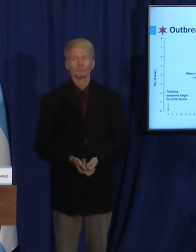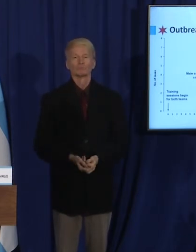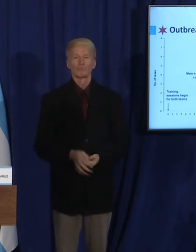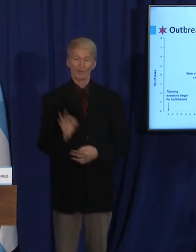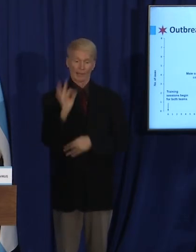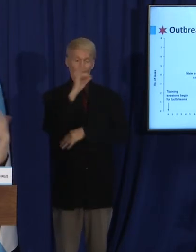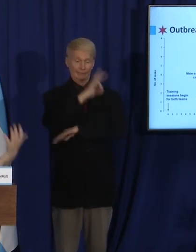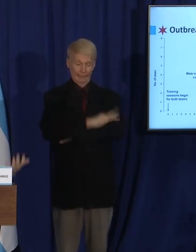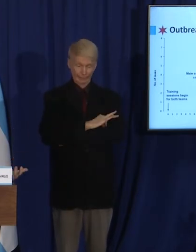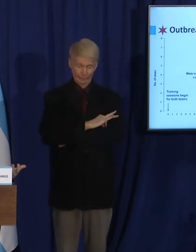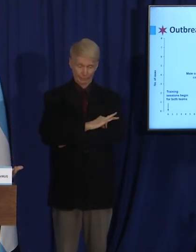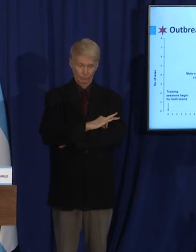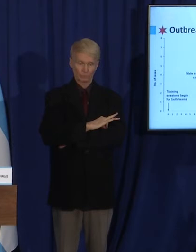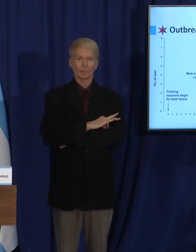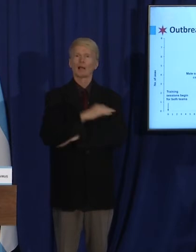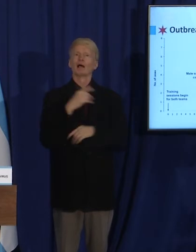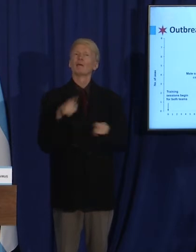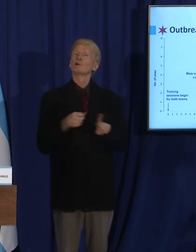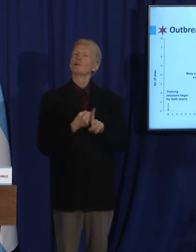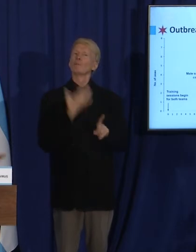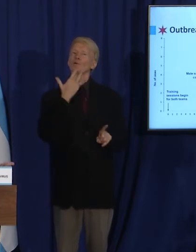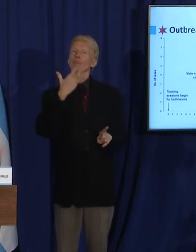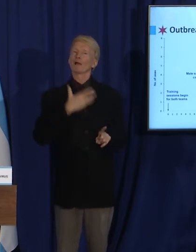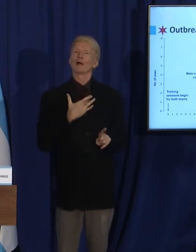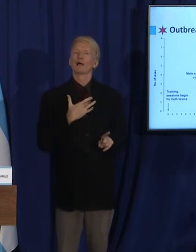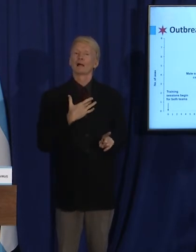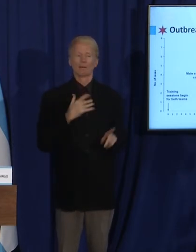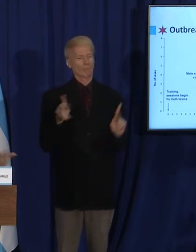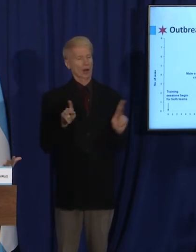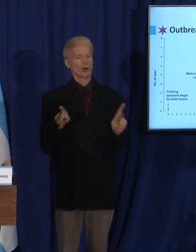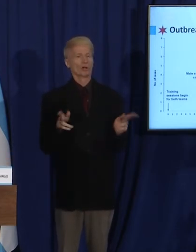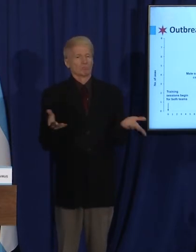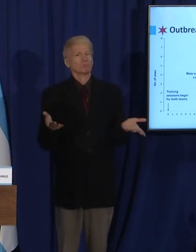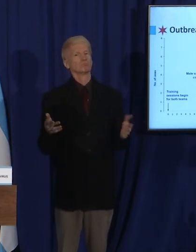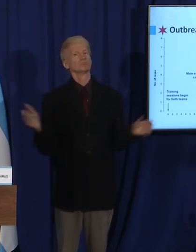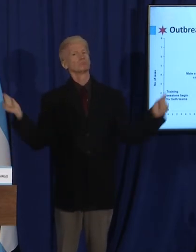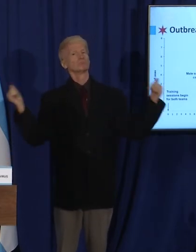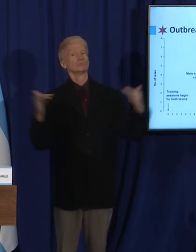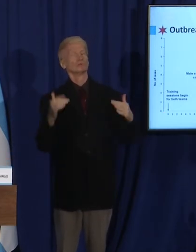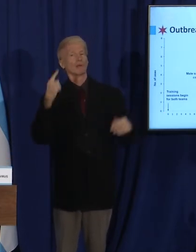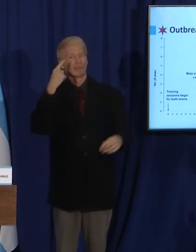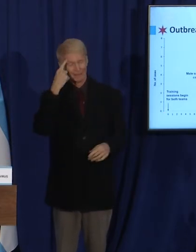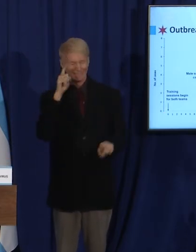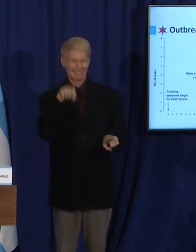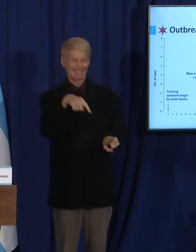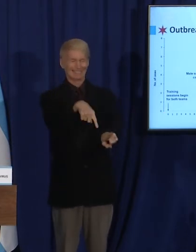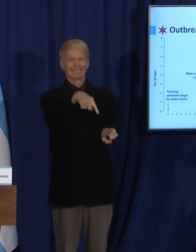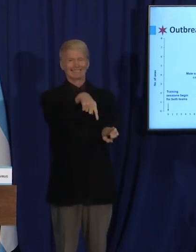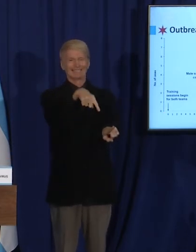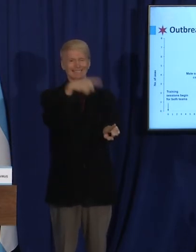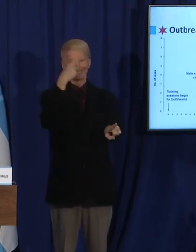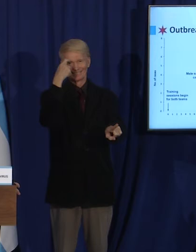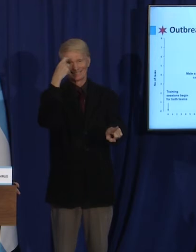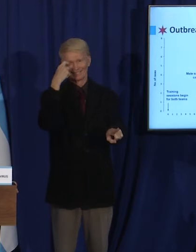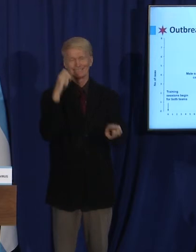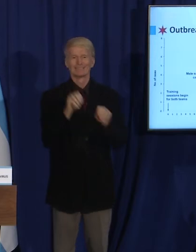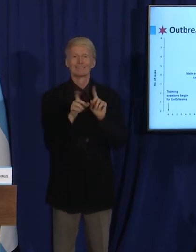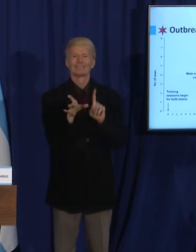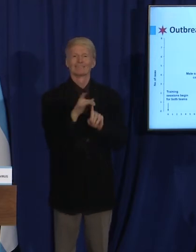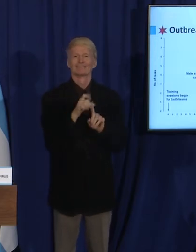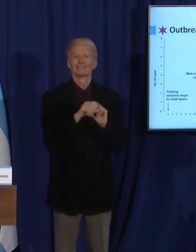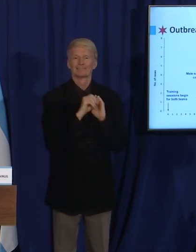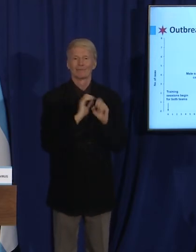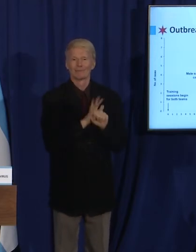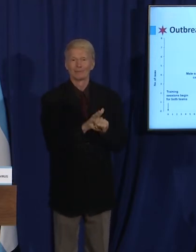training sessions began, there was a large birthday party that we think may have been potentially some source of spread. In the dark blue are the men's